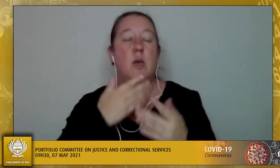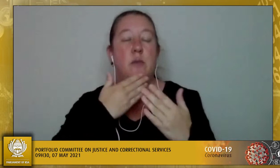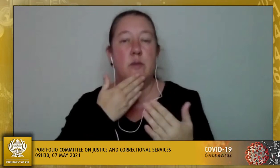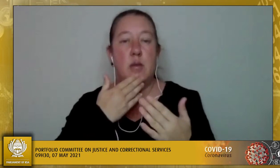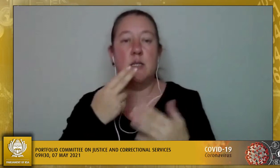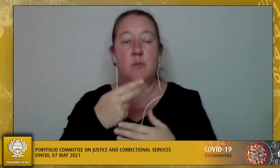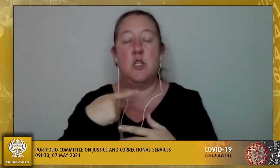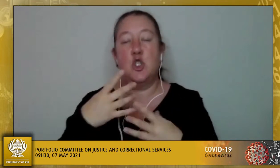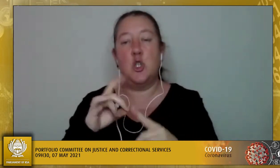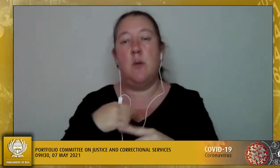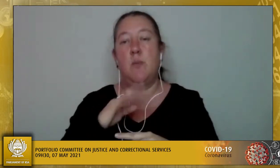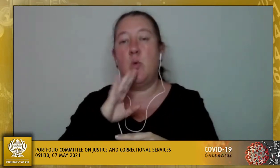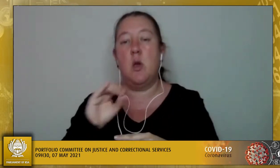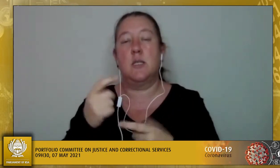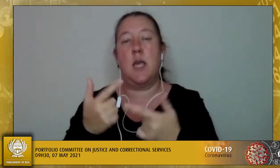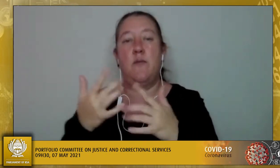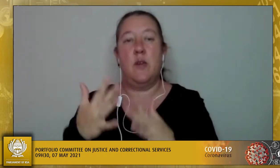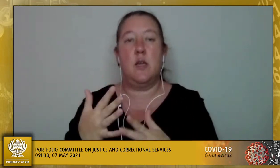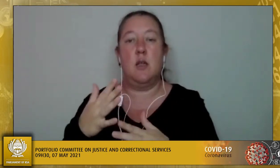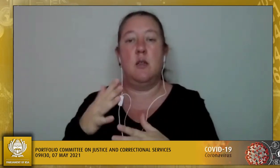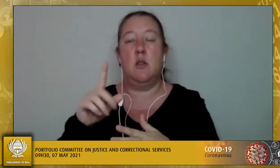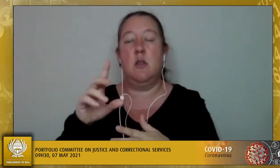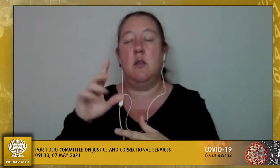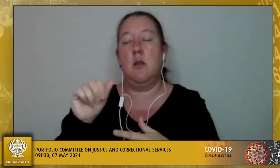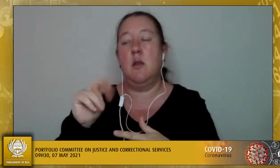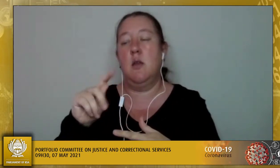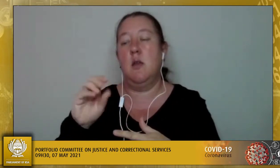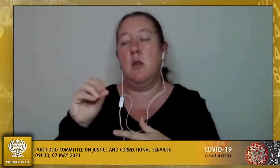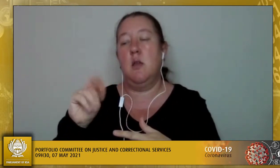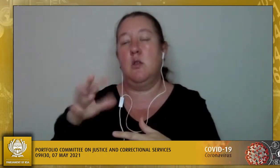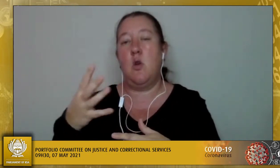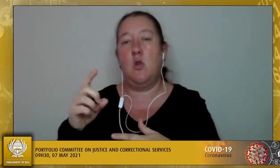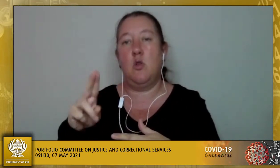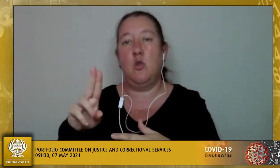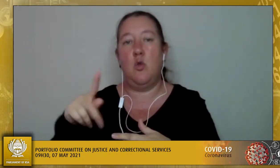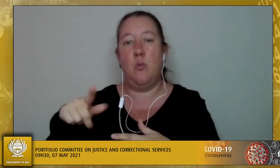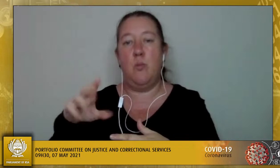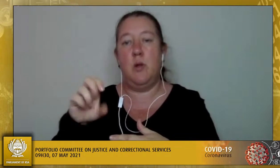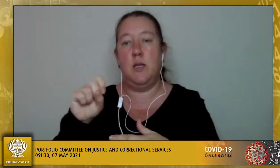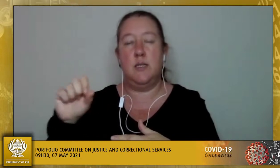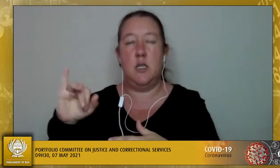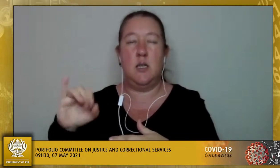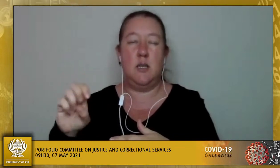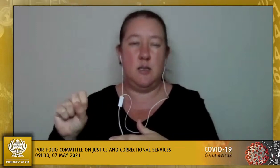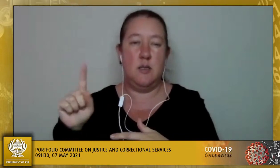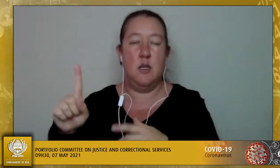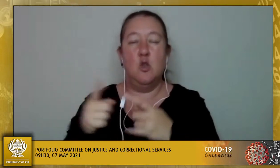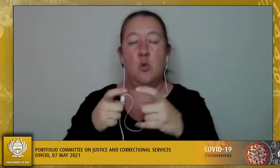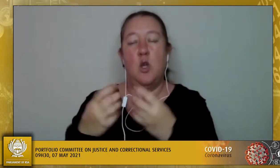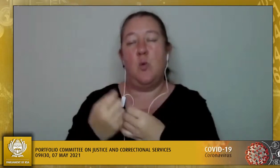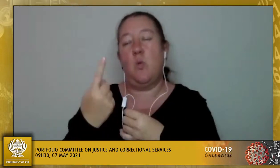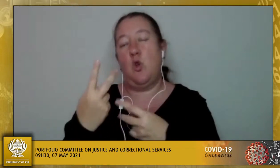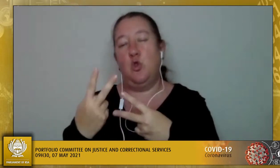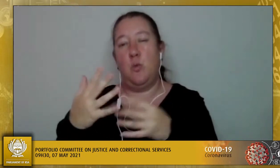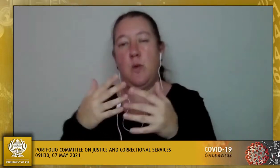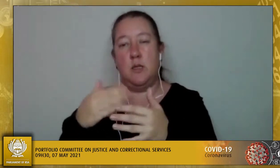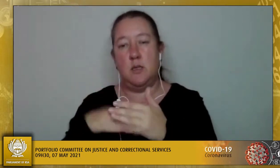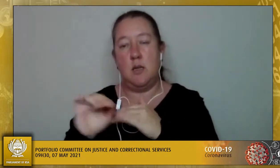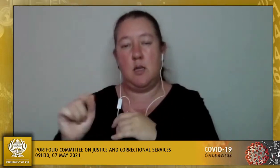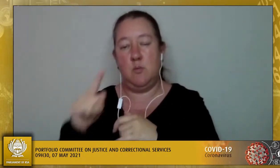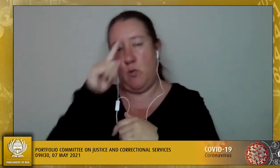chair I'm going to ask Advocate Anton Du plessis to deal with one or two matters that falls under his uh portfolio